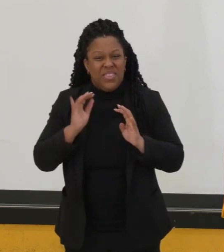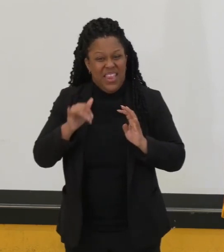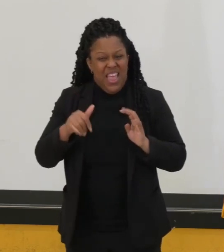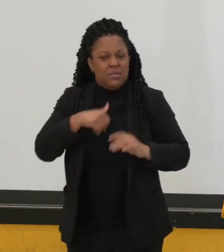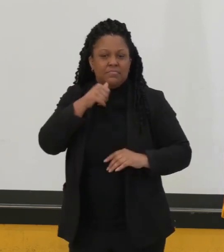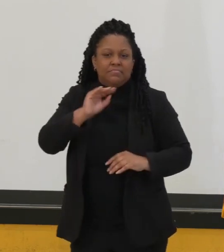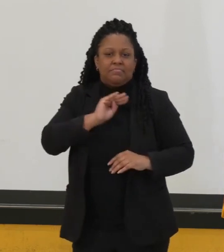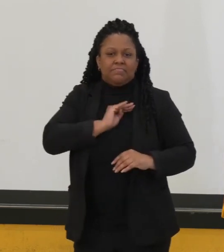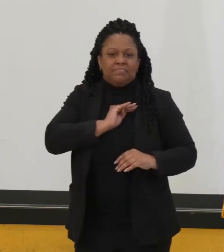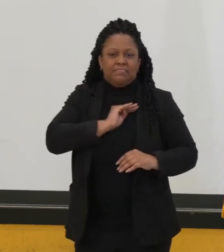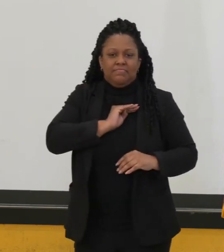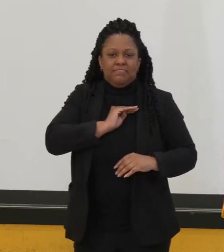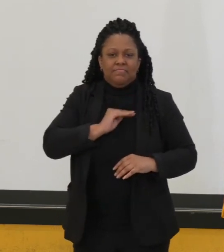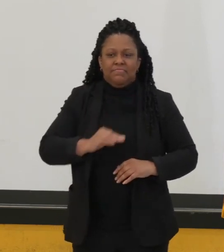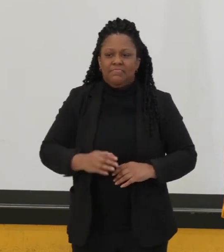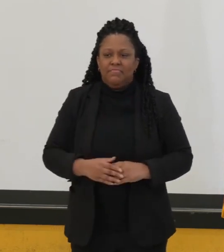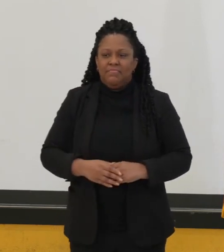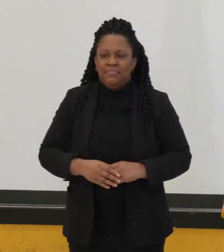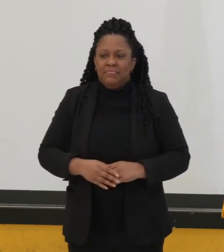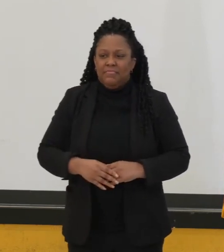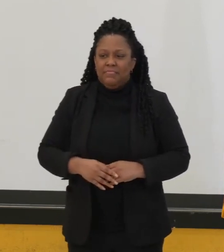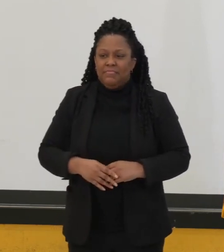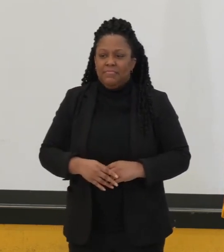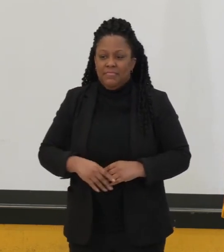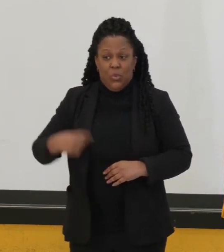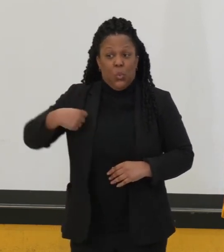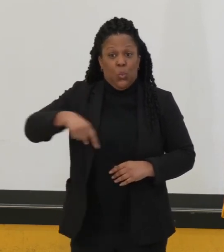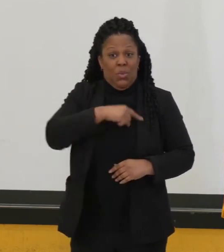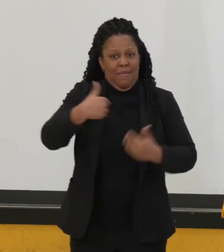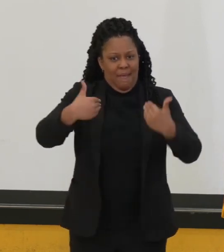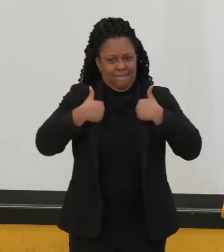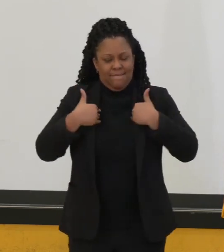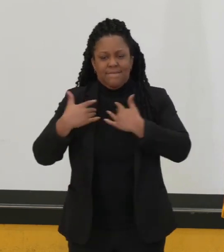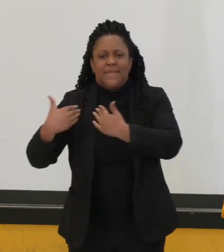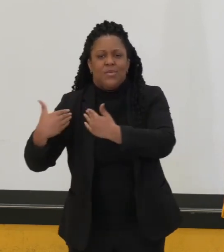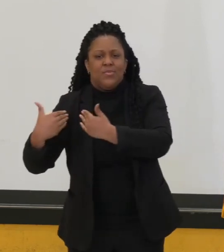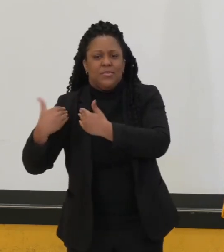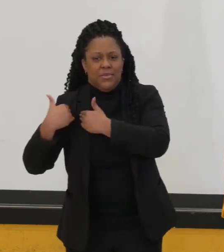We are responsible. We are today